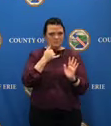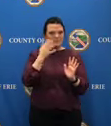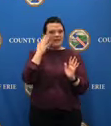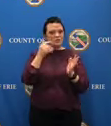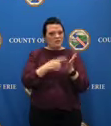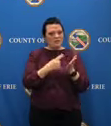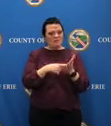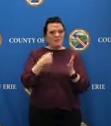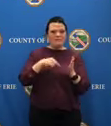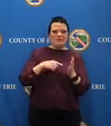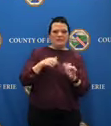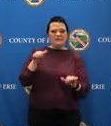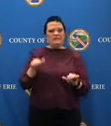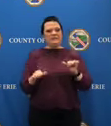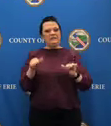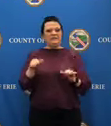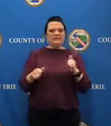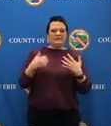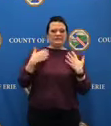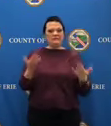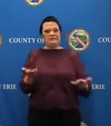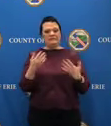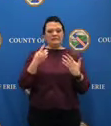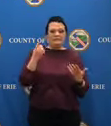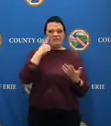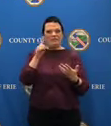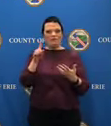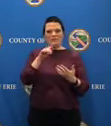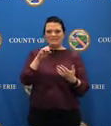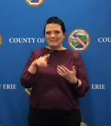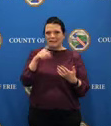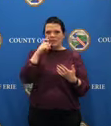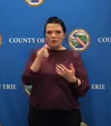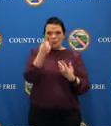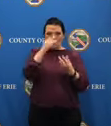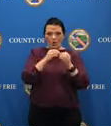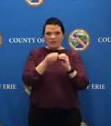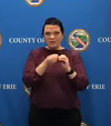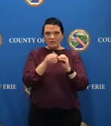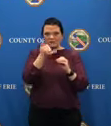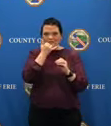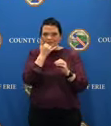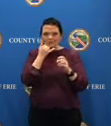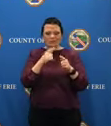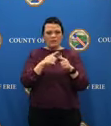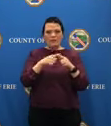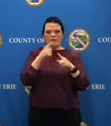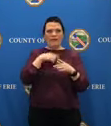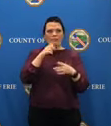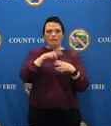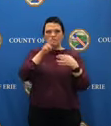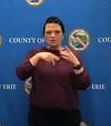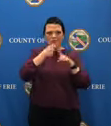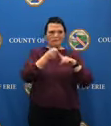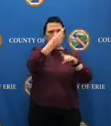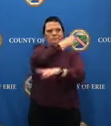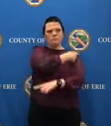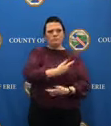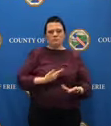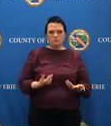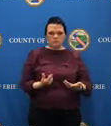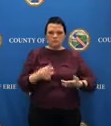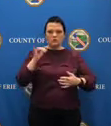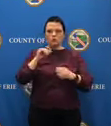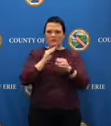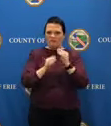about zip code because if it's just one number off, it can totally skew what are the results for that area. So that's